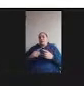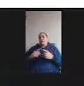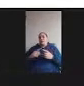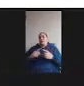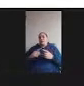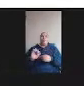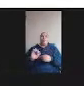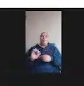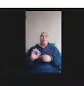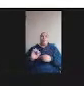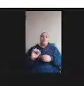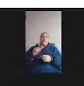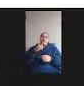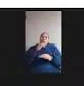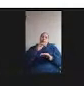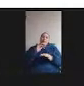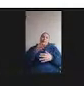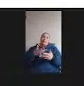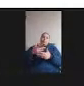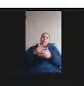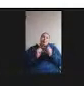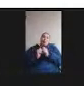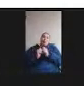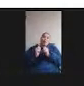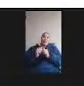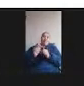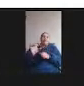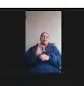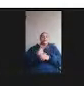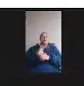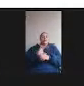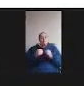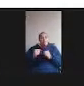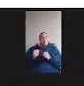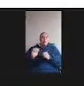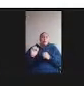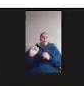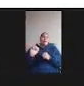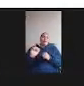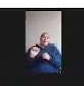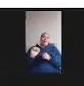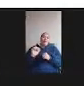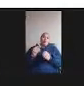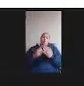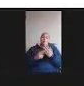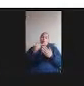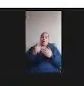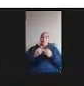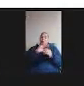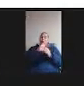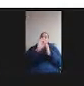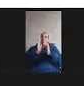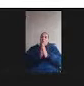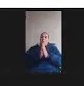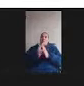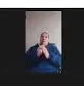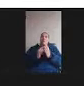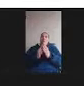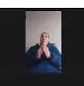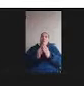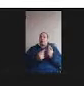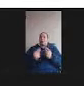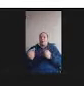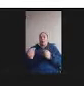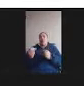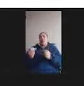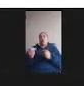public engagement colleagues will still be the project overall project leads. So